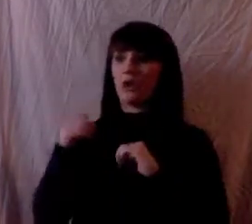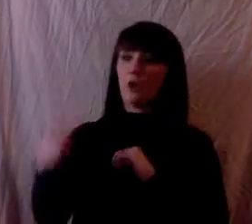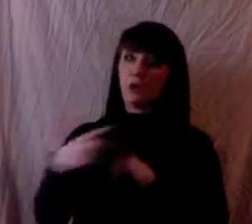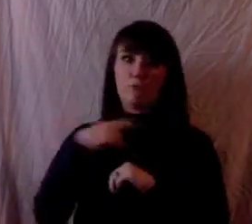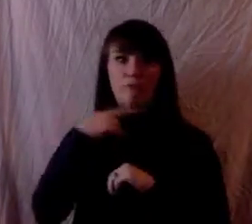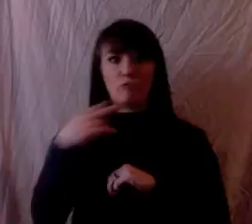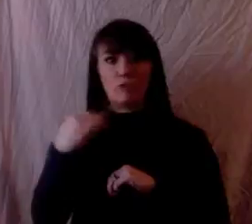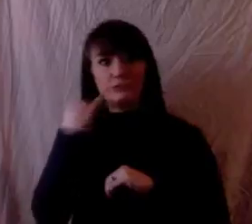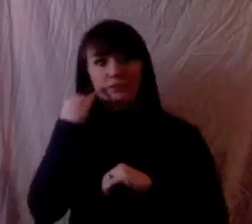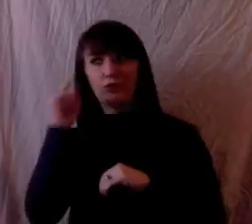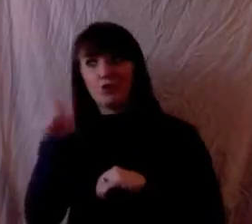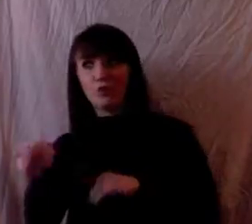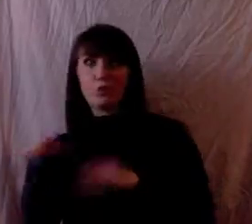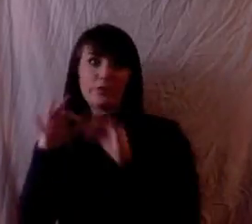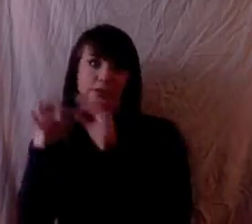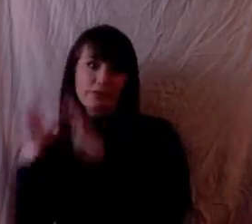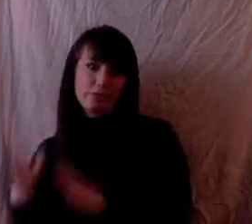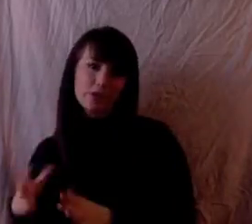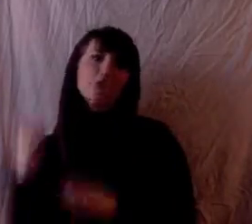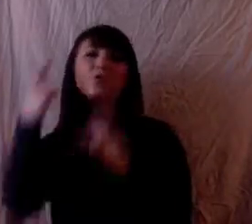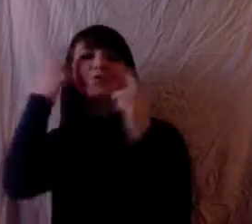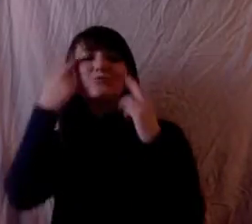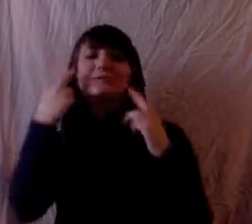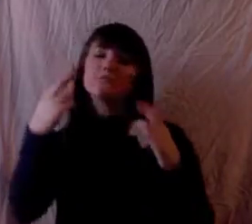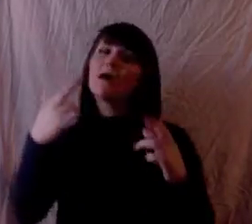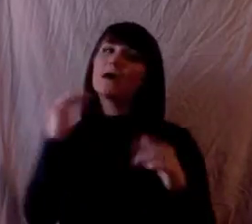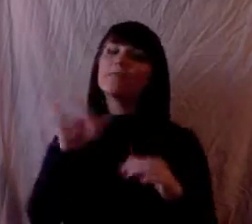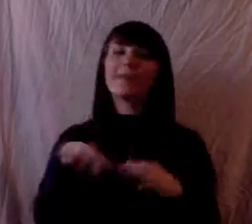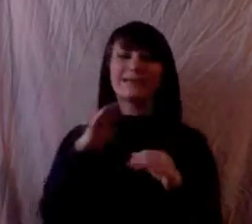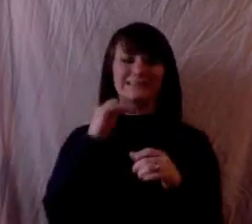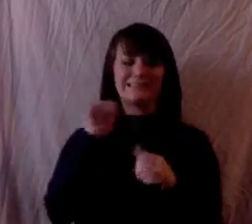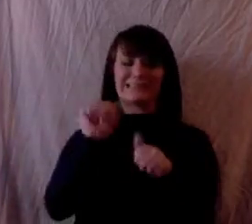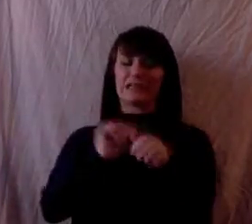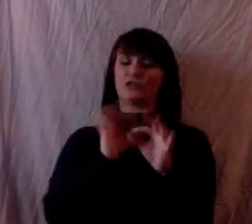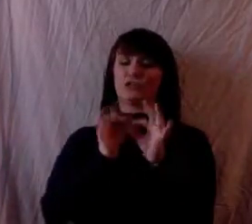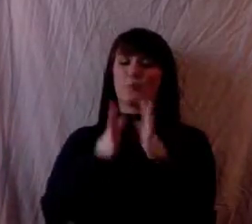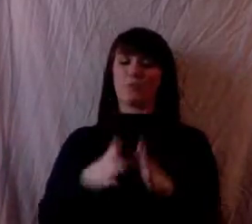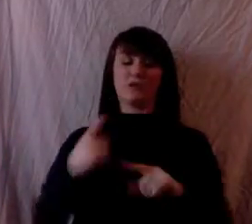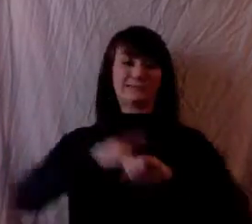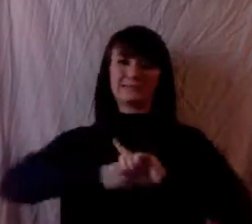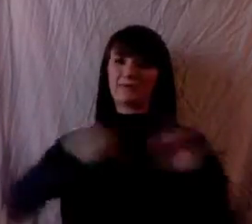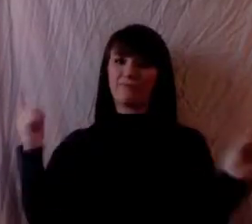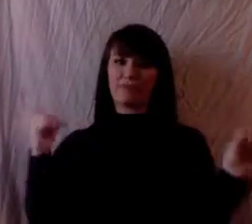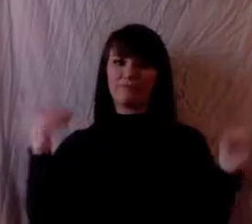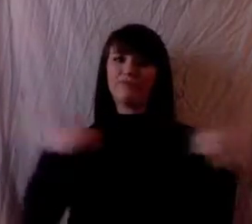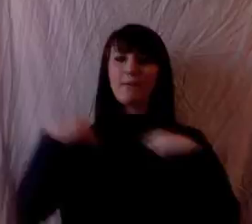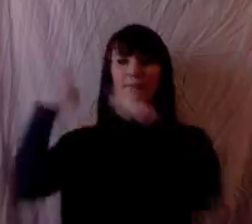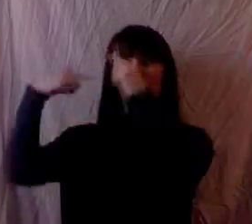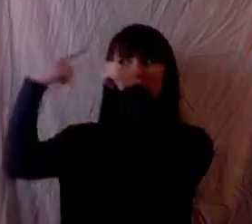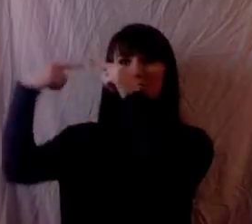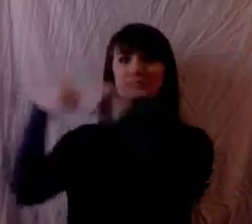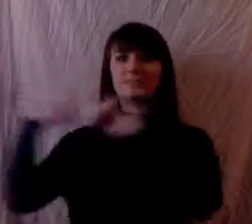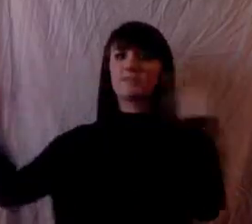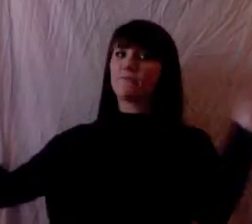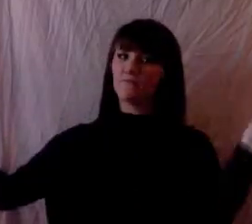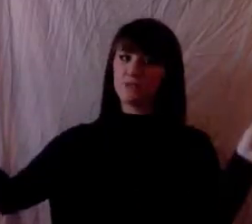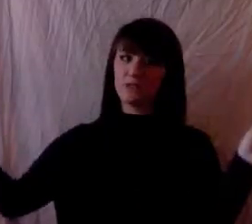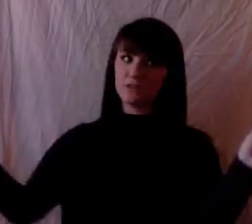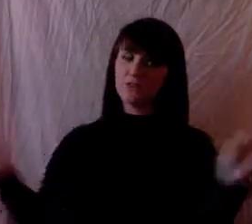respectful of the fact that each interpreter has their own process and each interpretation is a little bit different. I think sometimes as